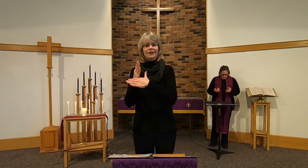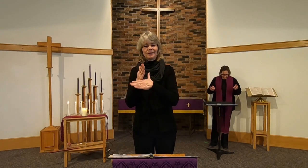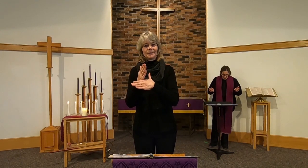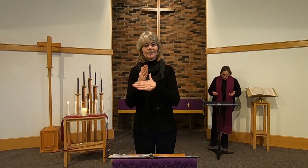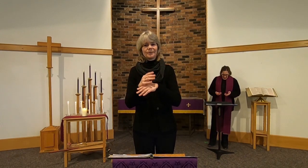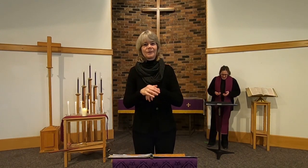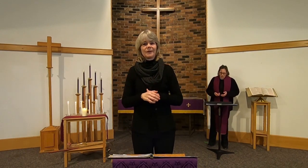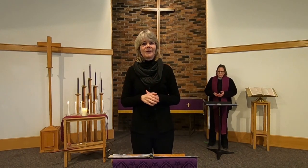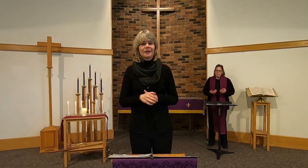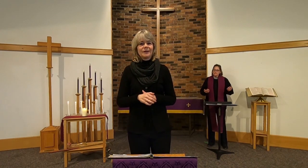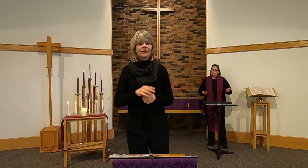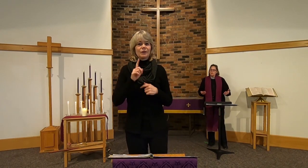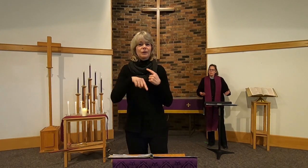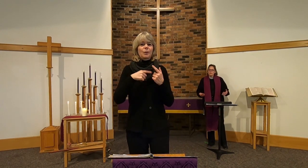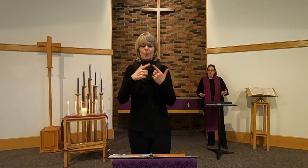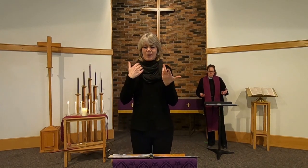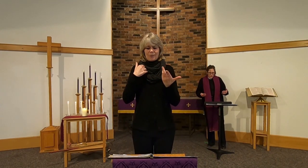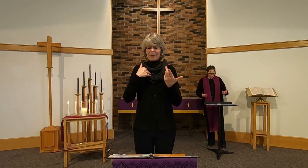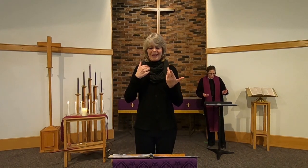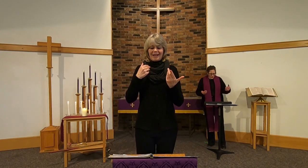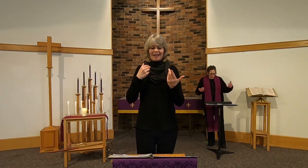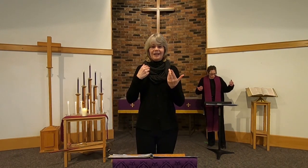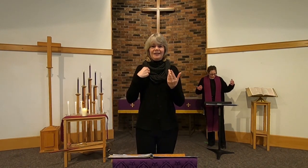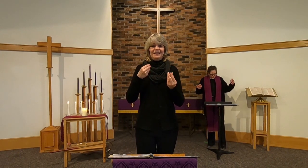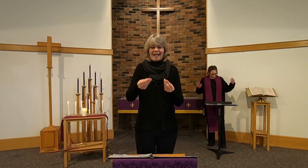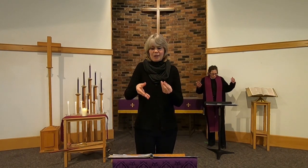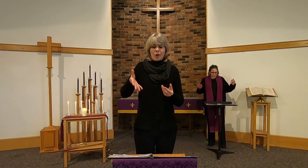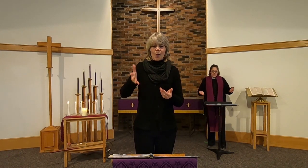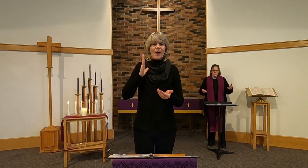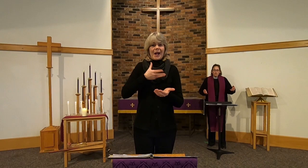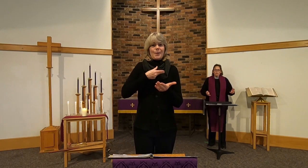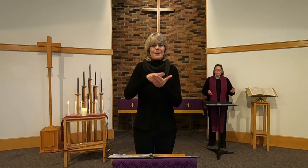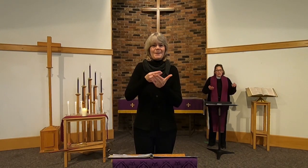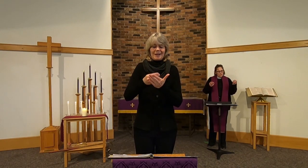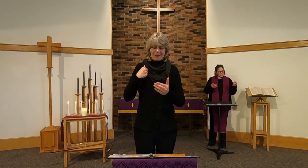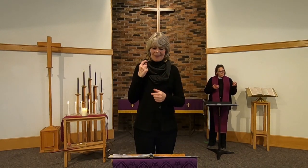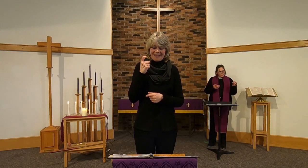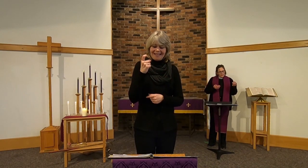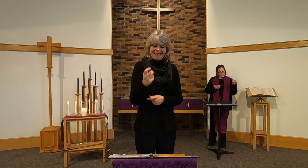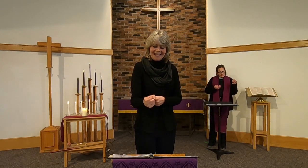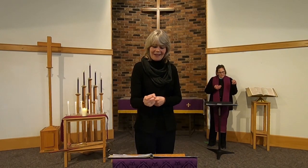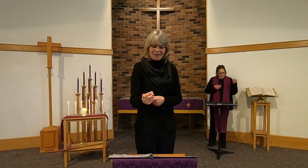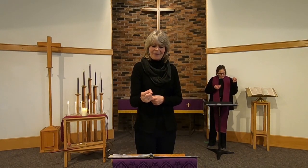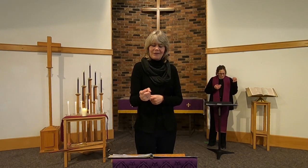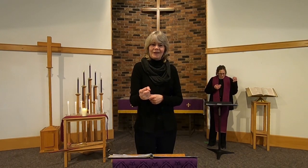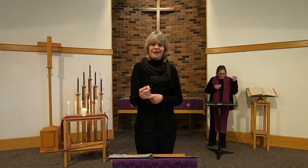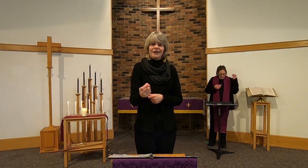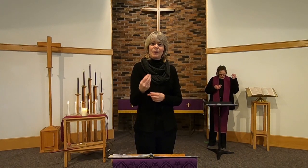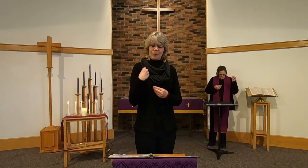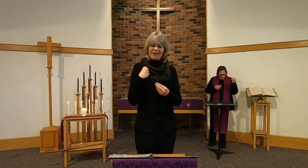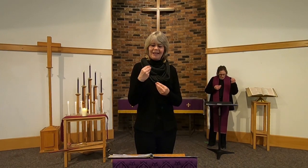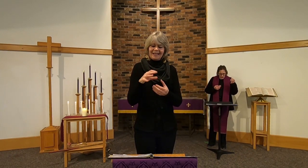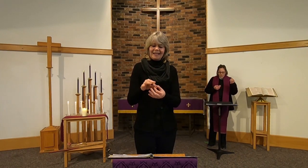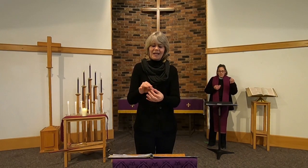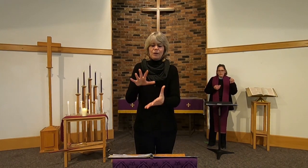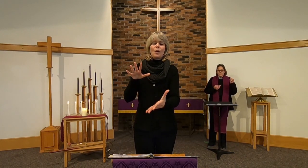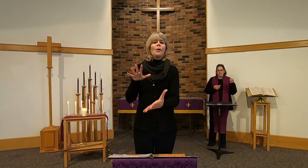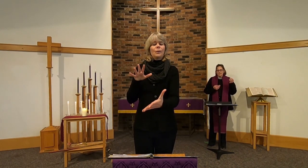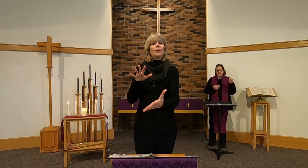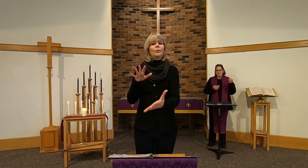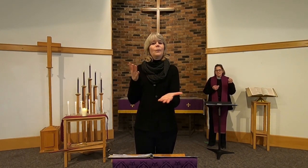Also, when we let go of some of our money, we let go, a little bit at least, of the